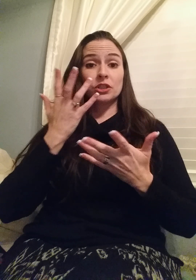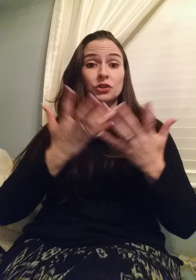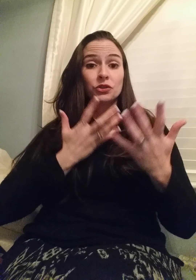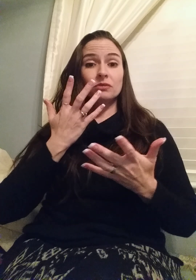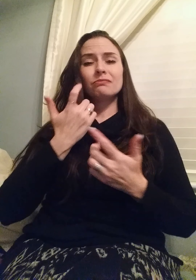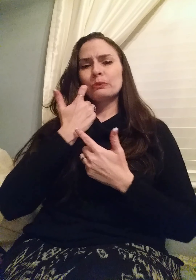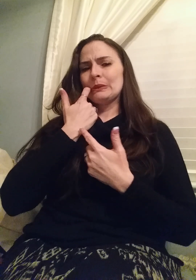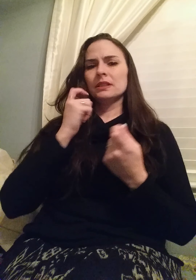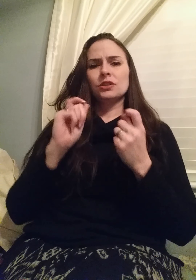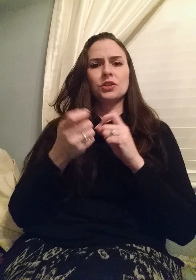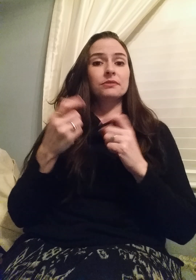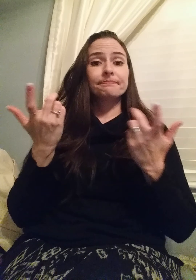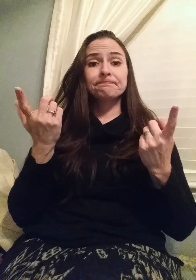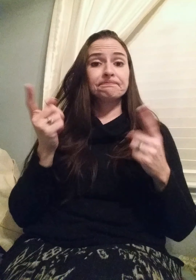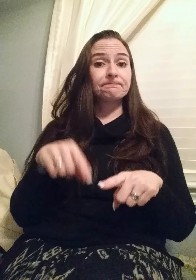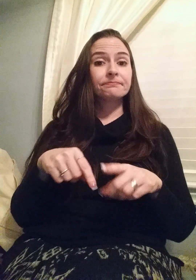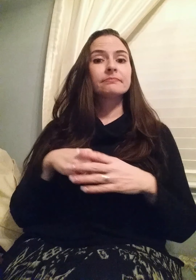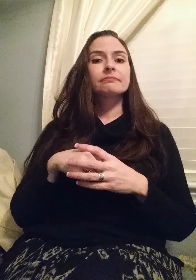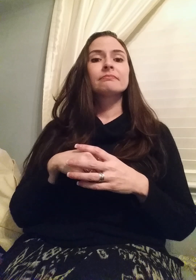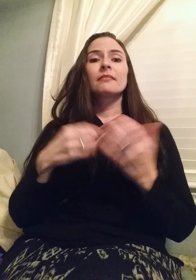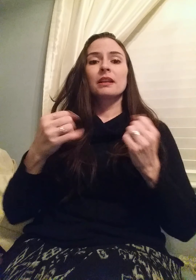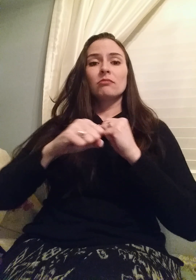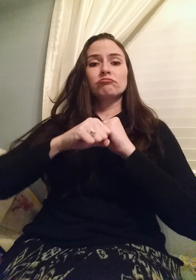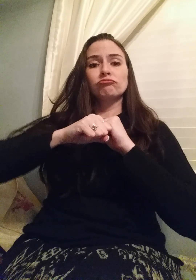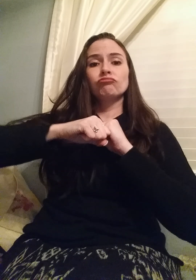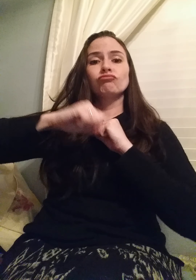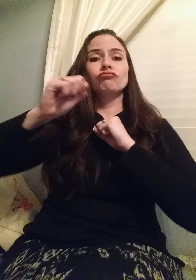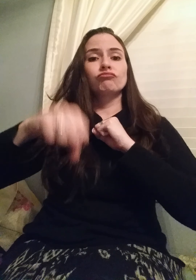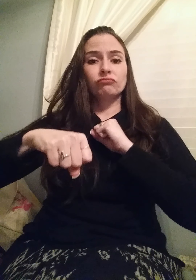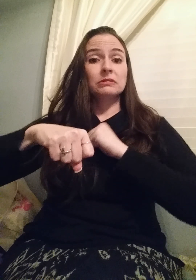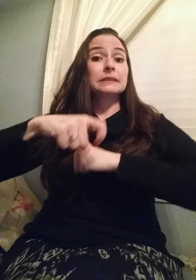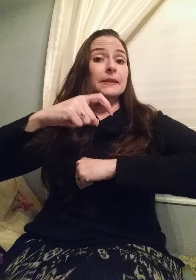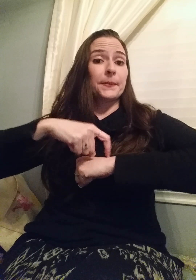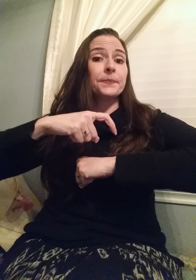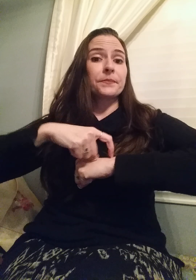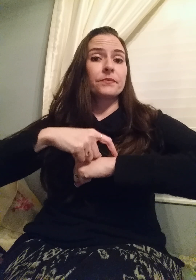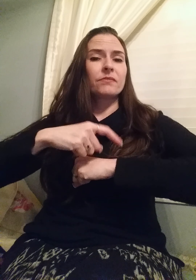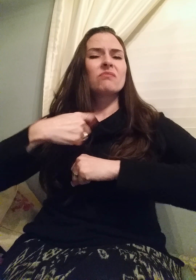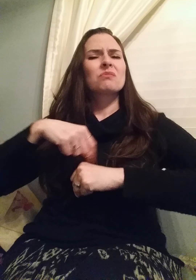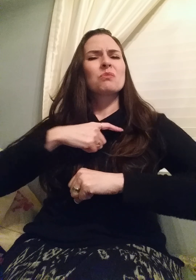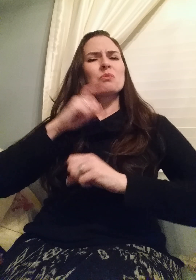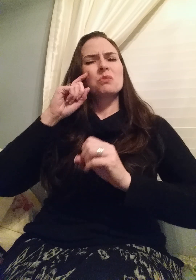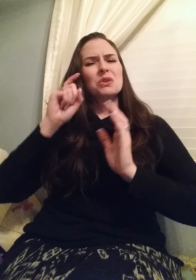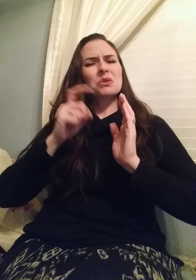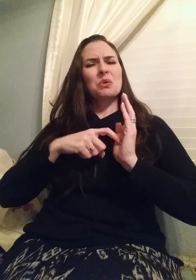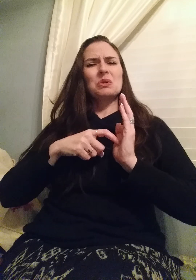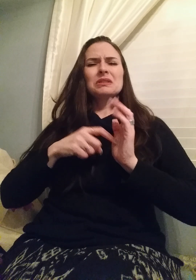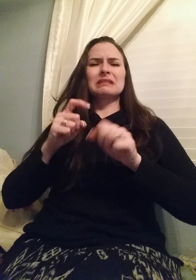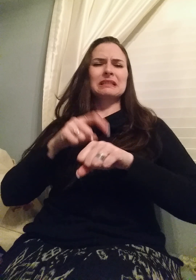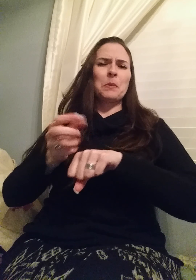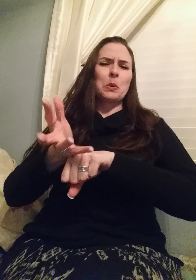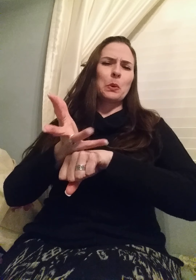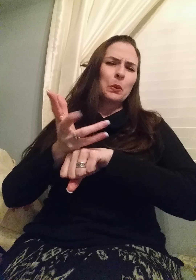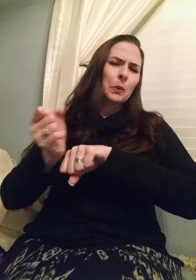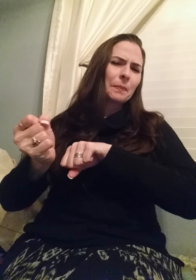changed. There are longer hours for that class because we noticed that the time was just too short that we had to spend with our